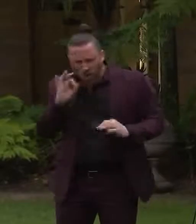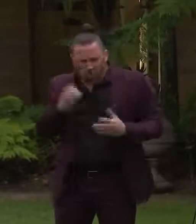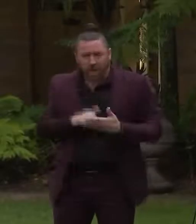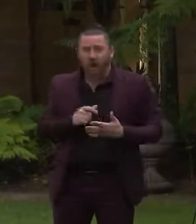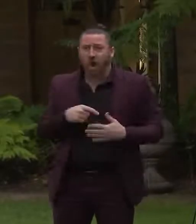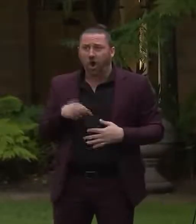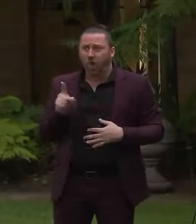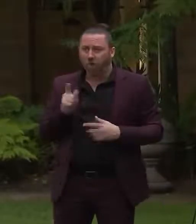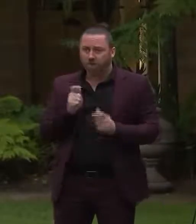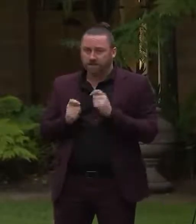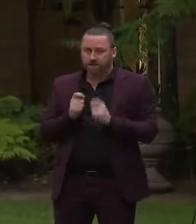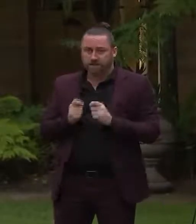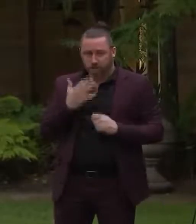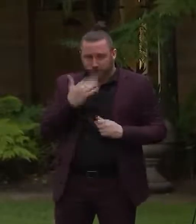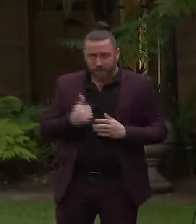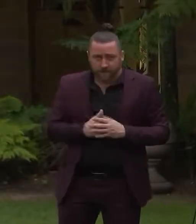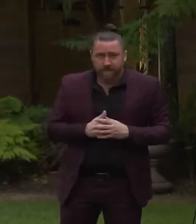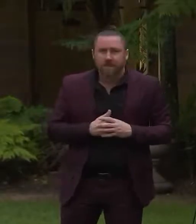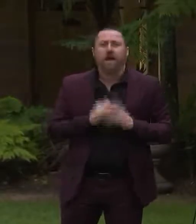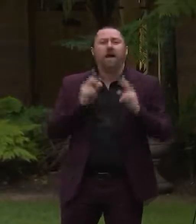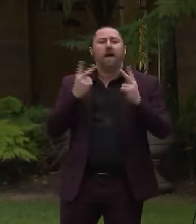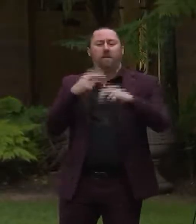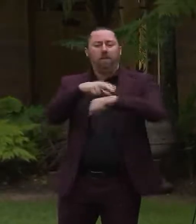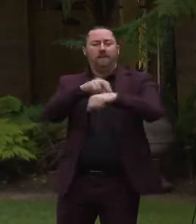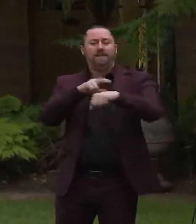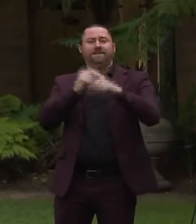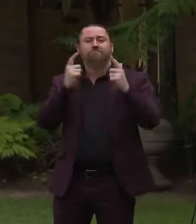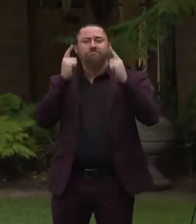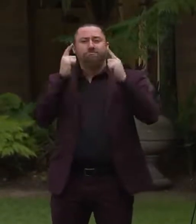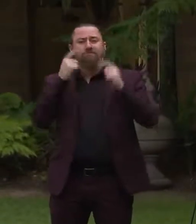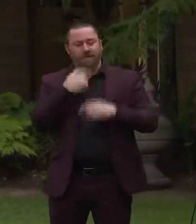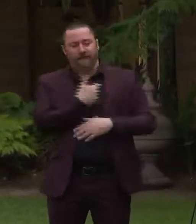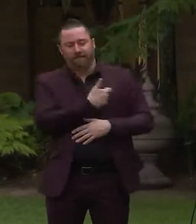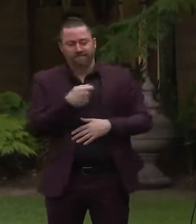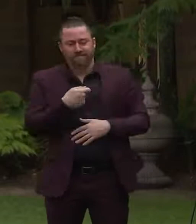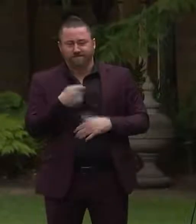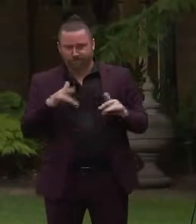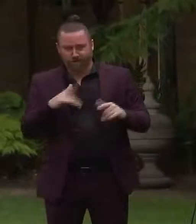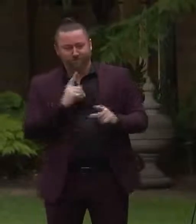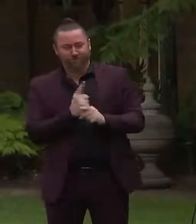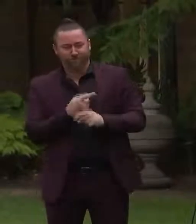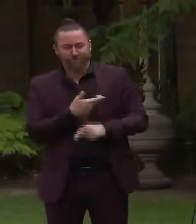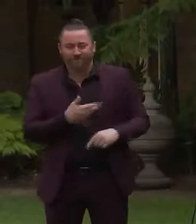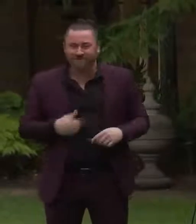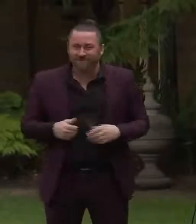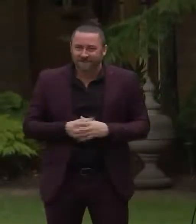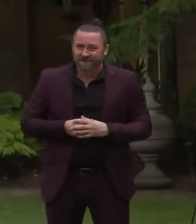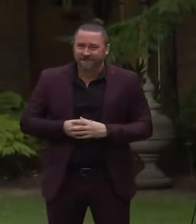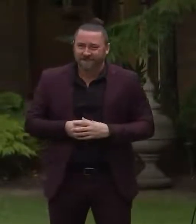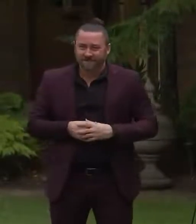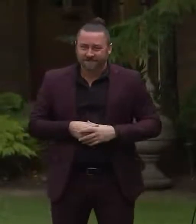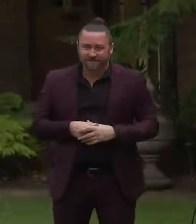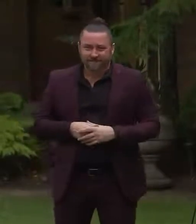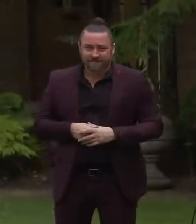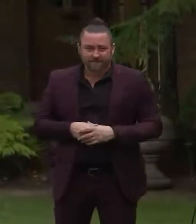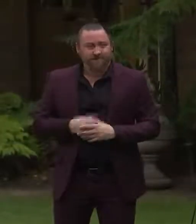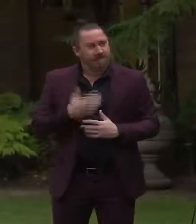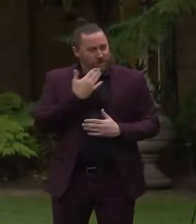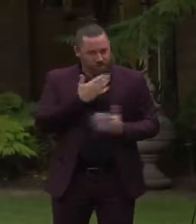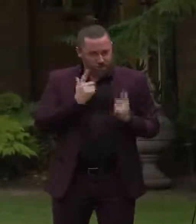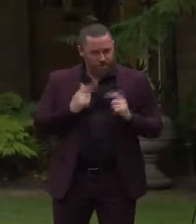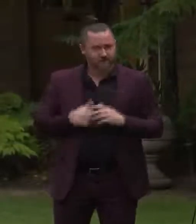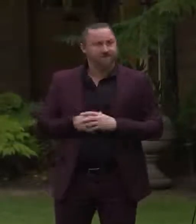go and get a test. Now, we haven't heard from the Deputy Commissioner, so we might do that. Thanks. Steve? Thank you,